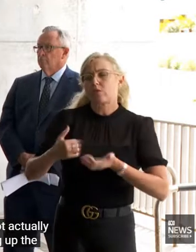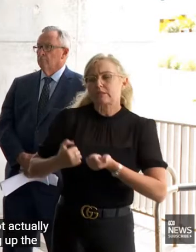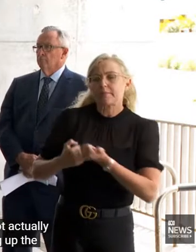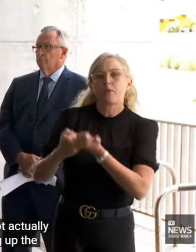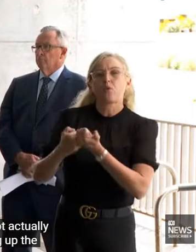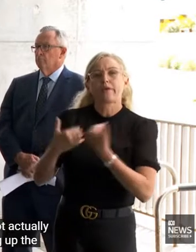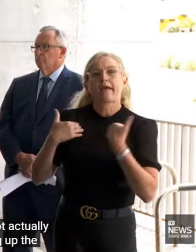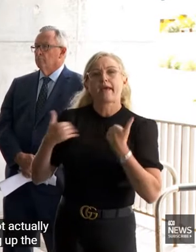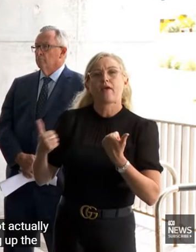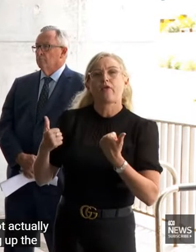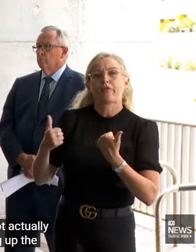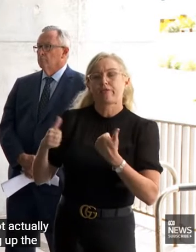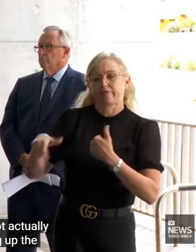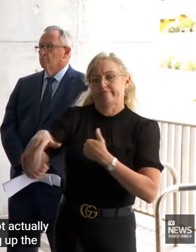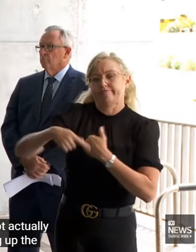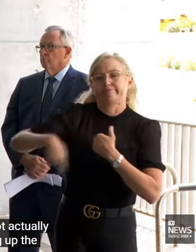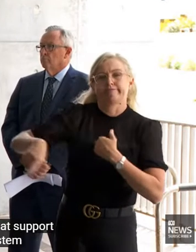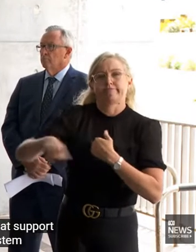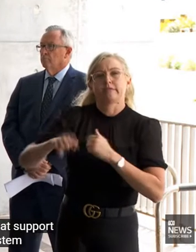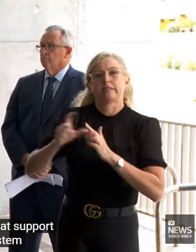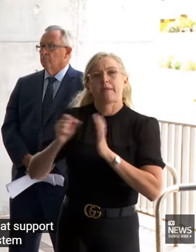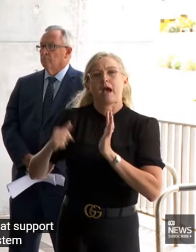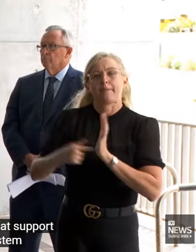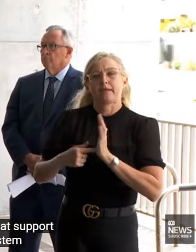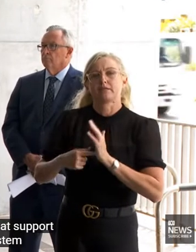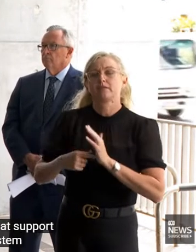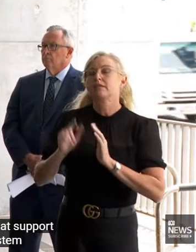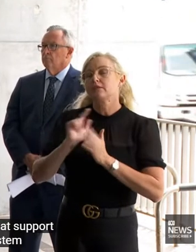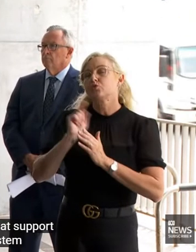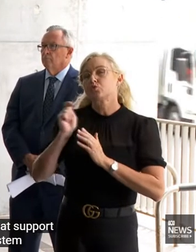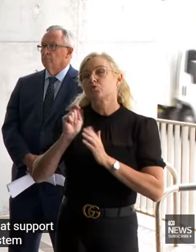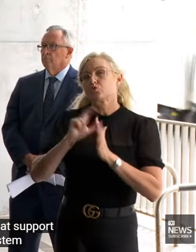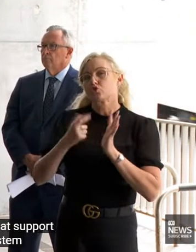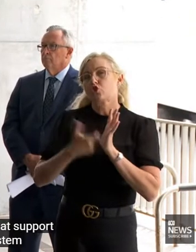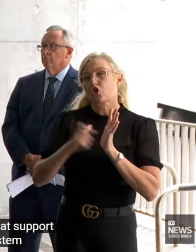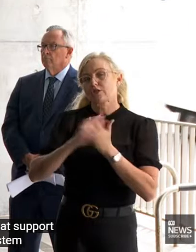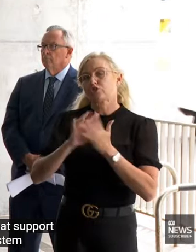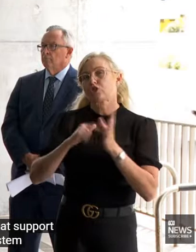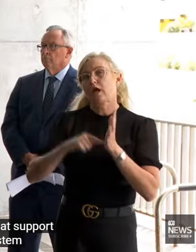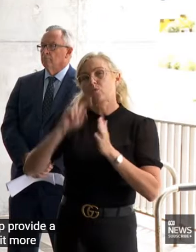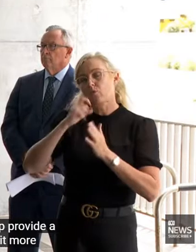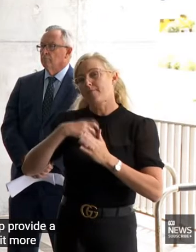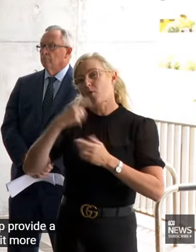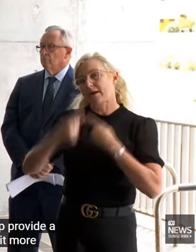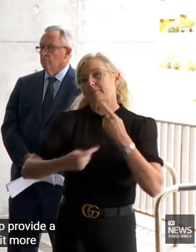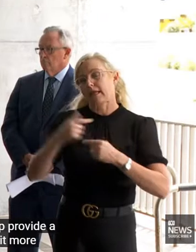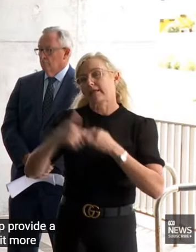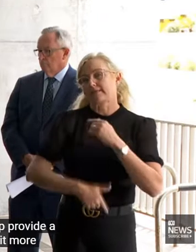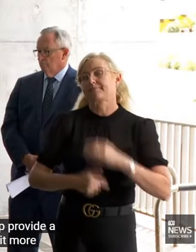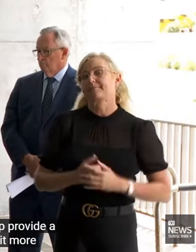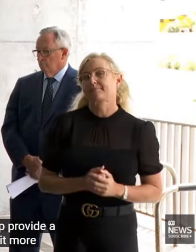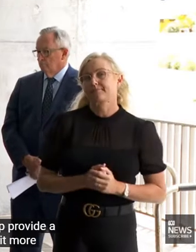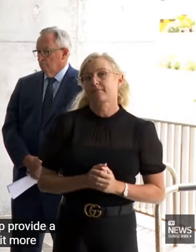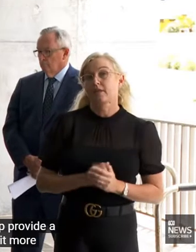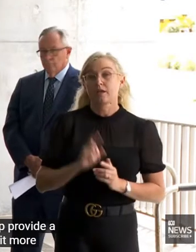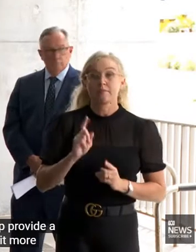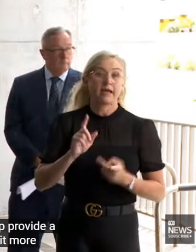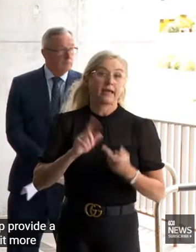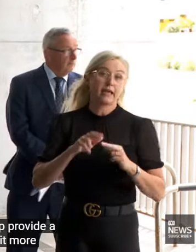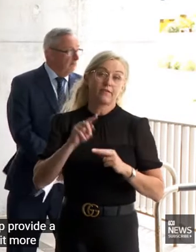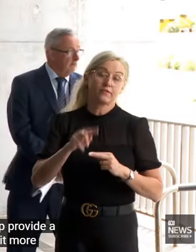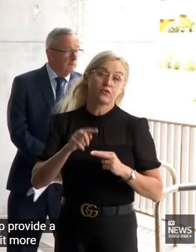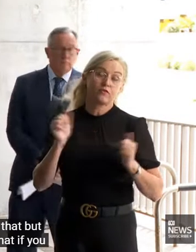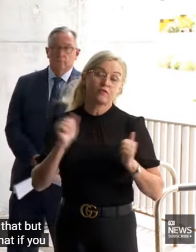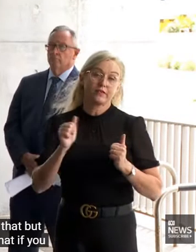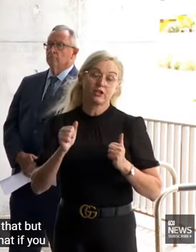And so Dr. Kerry Champ will provide a bit more advice in relation to that. But what I would say is that if you have been into a